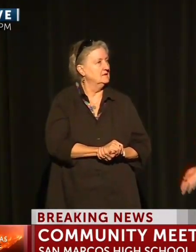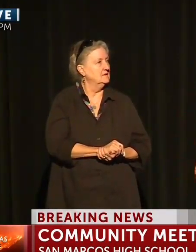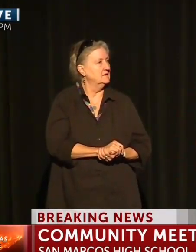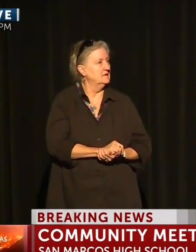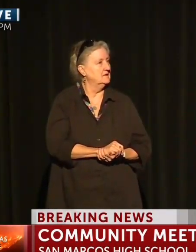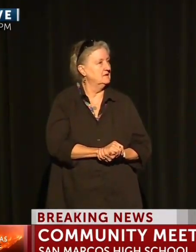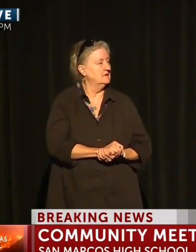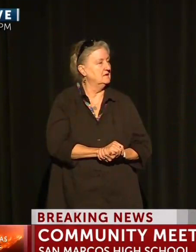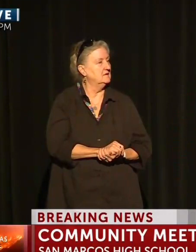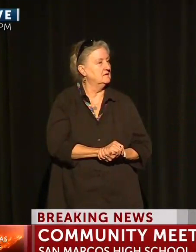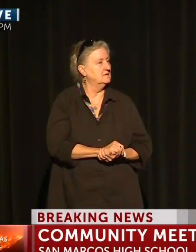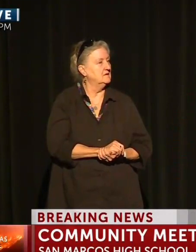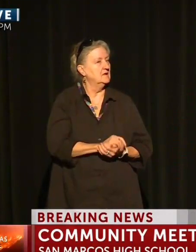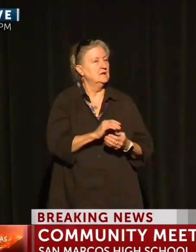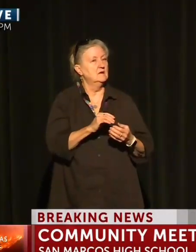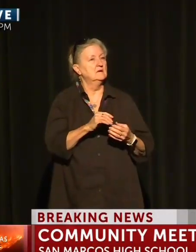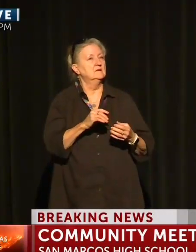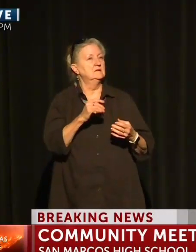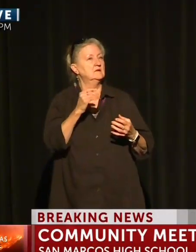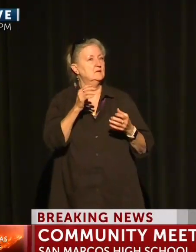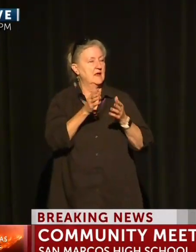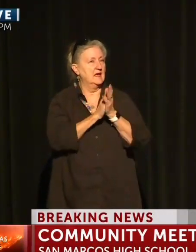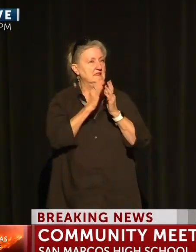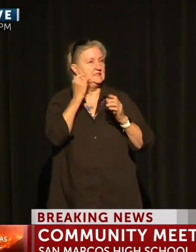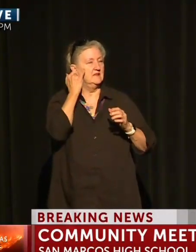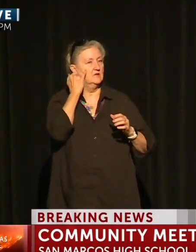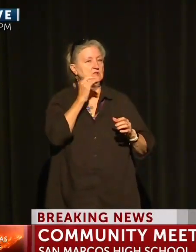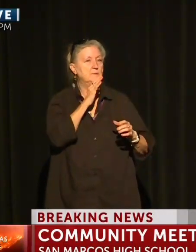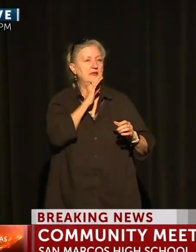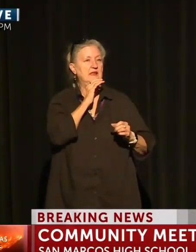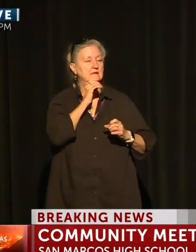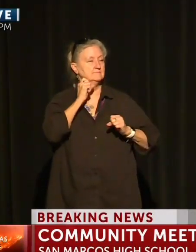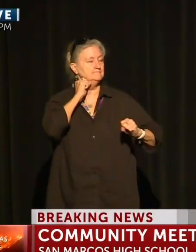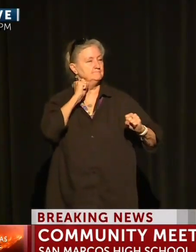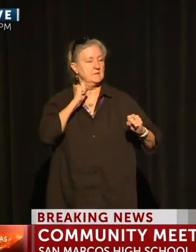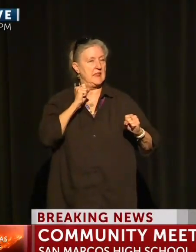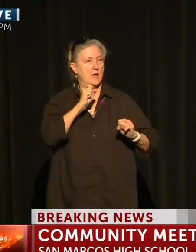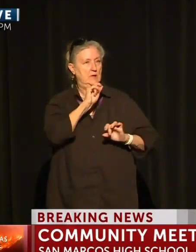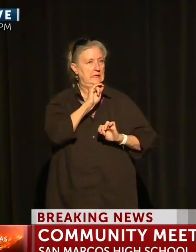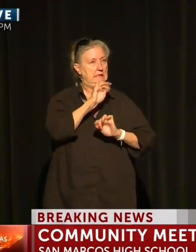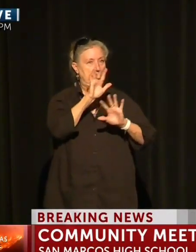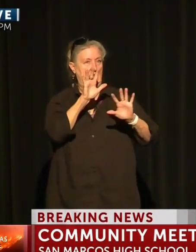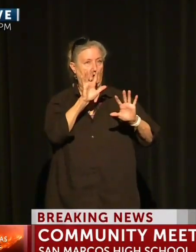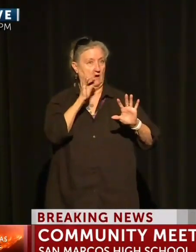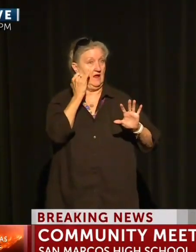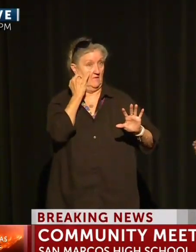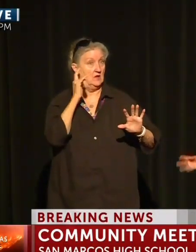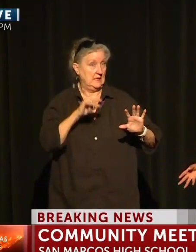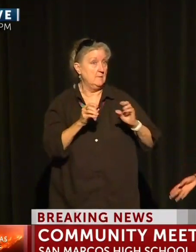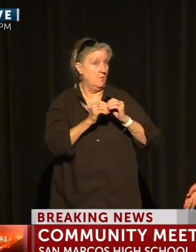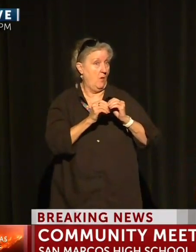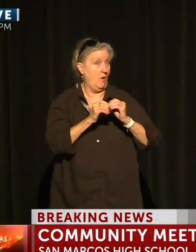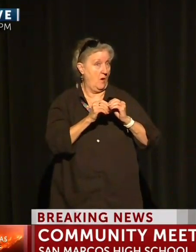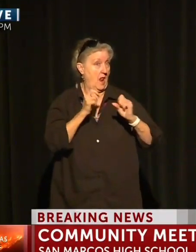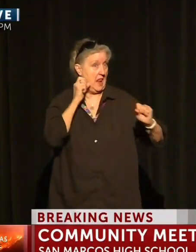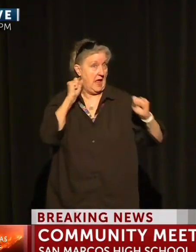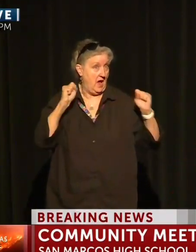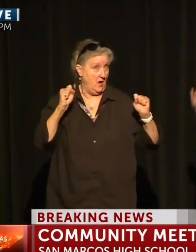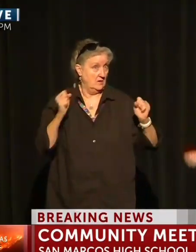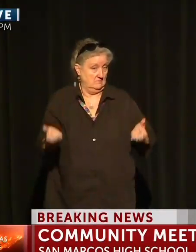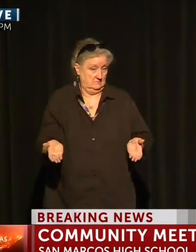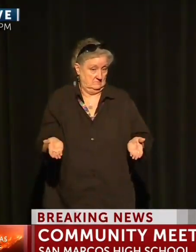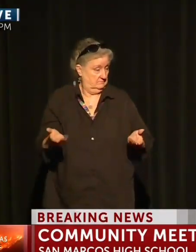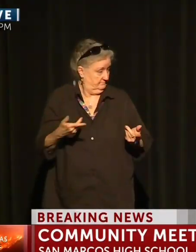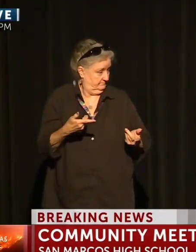señal. We also ask that you speak loud and clear. If we need you to be louder, I will make this